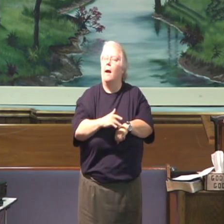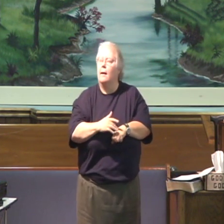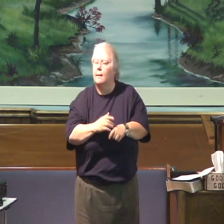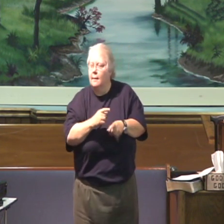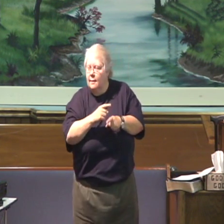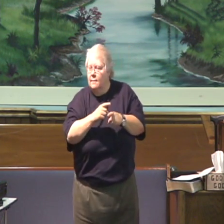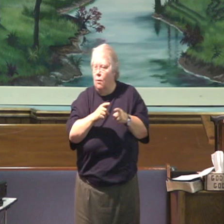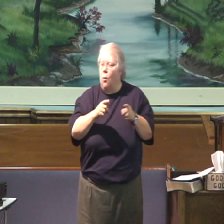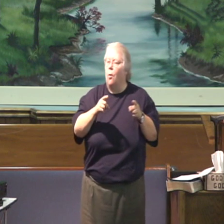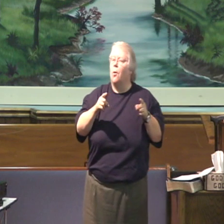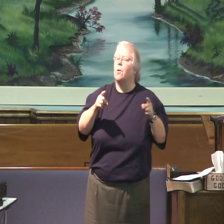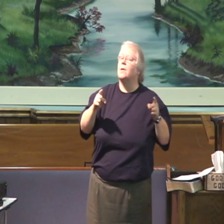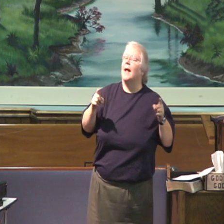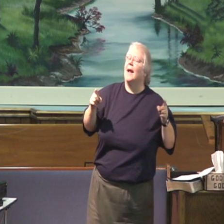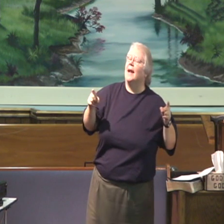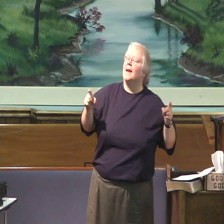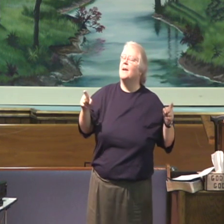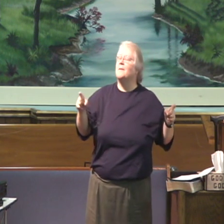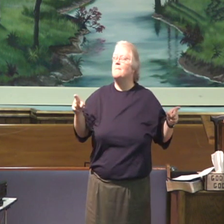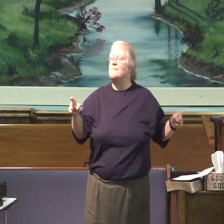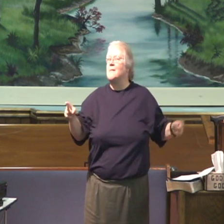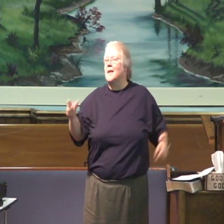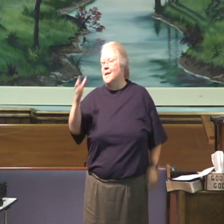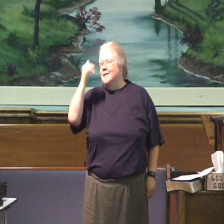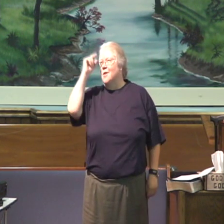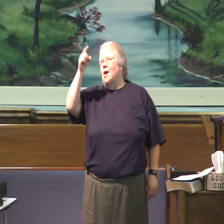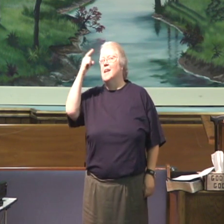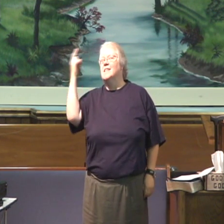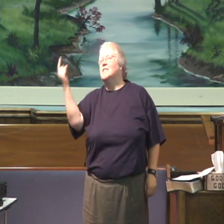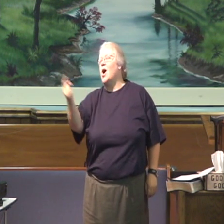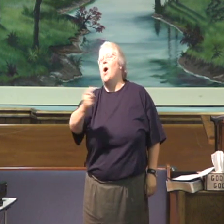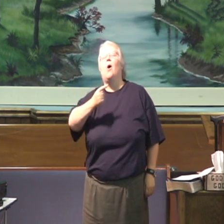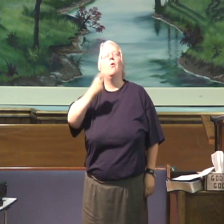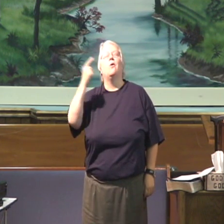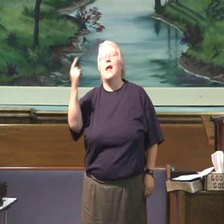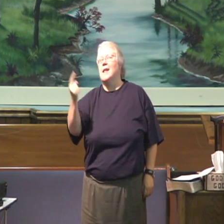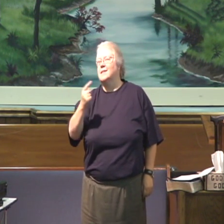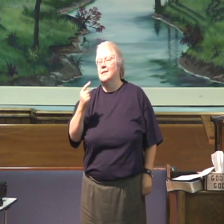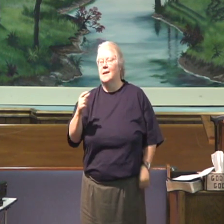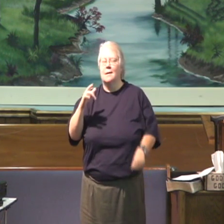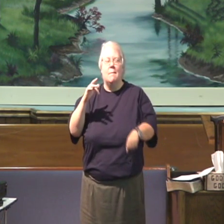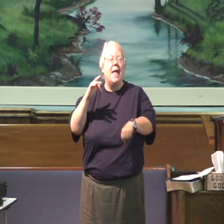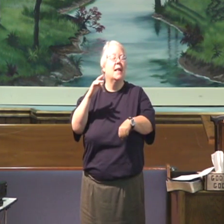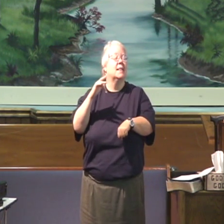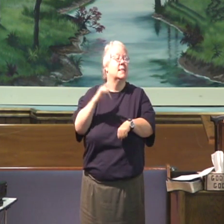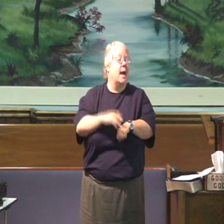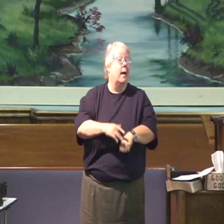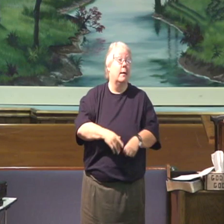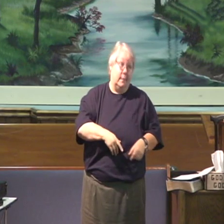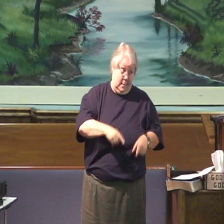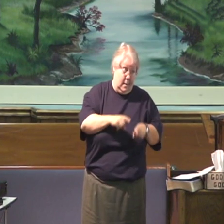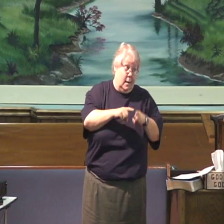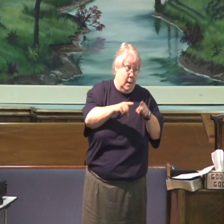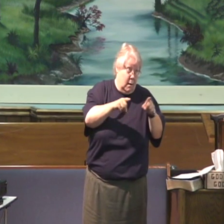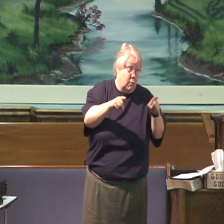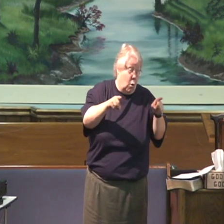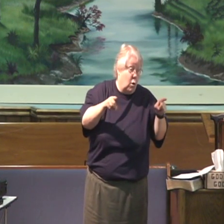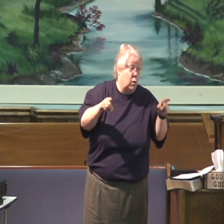there more than, for He's always been there for